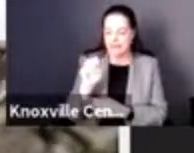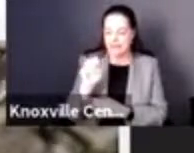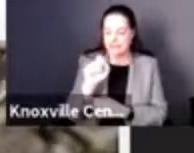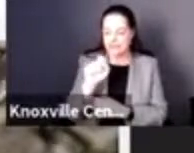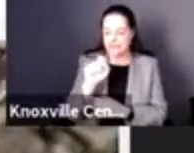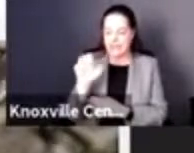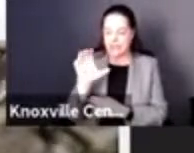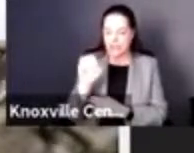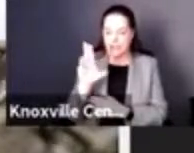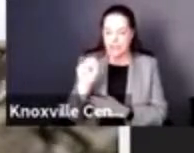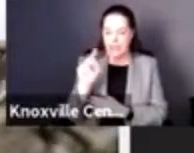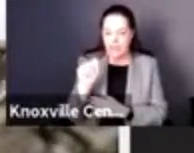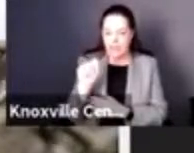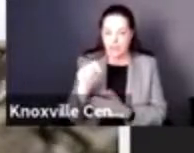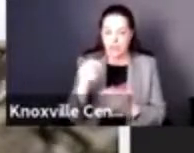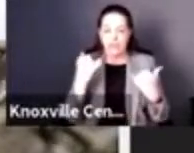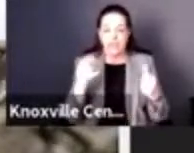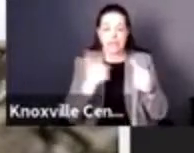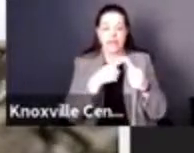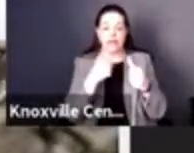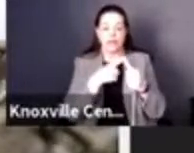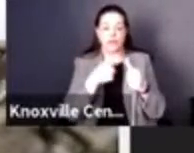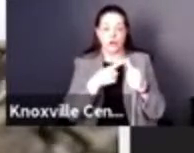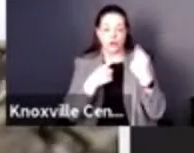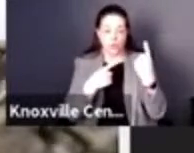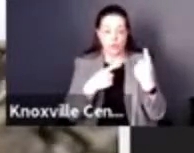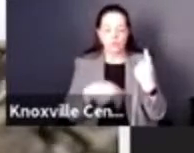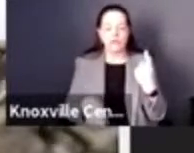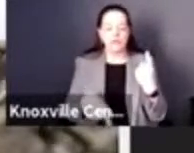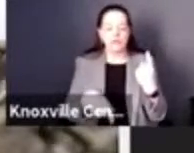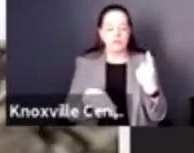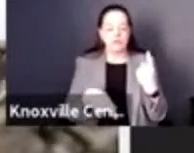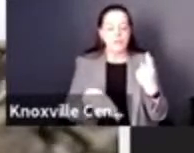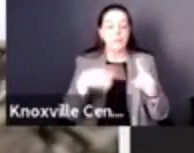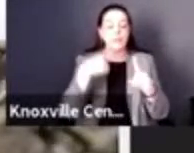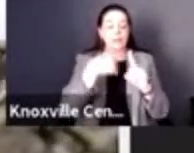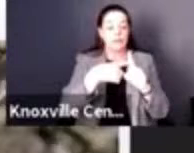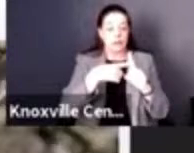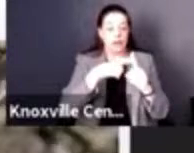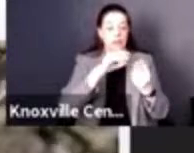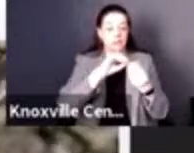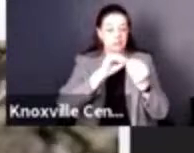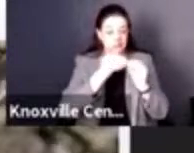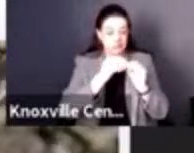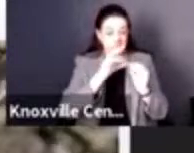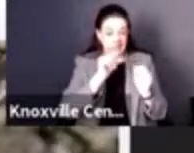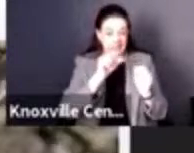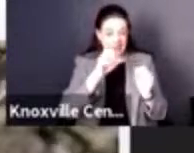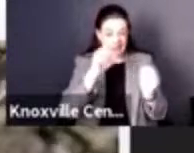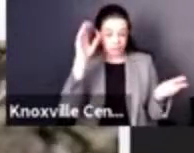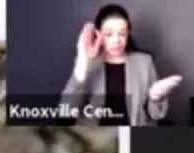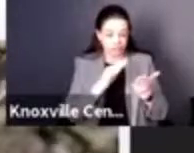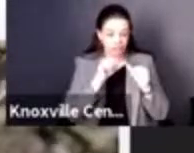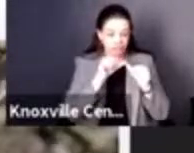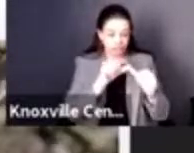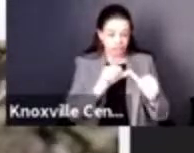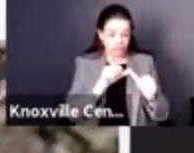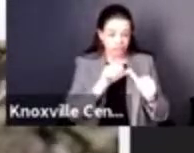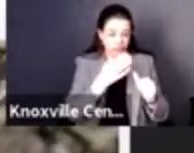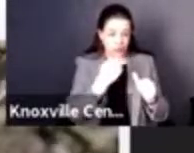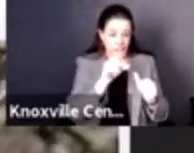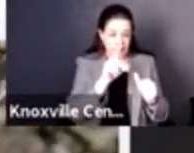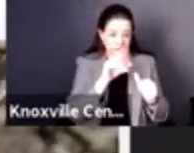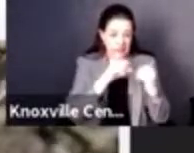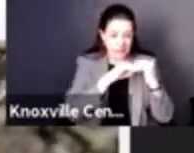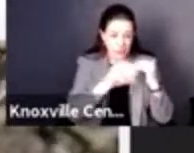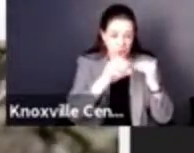covid.knoxcountytn.gov/case-count. Moving to the first benchmark, sustained reduction or stability in new cases for 14 days. Over